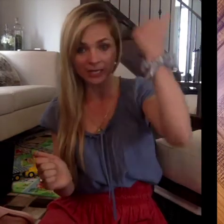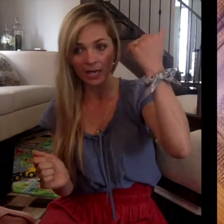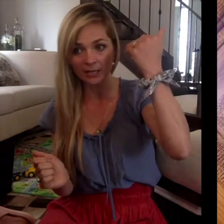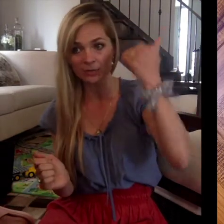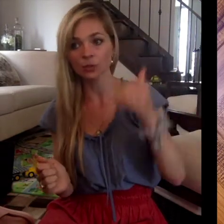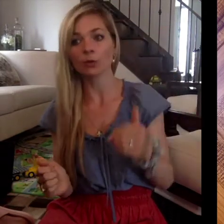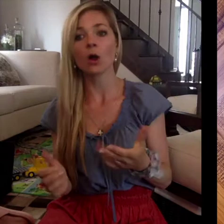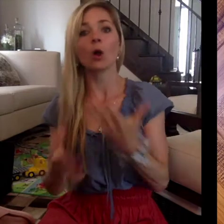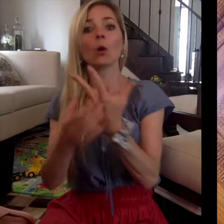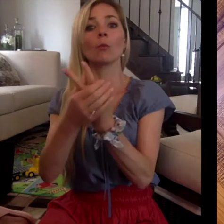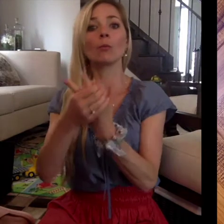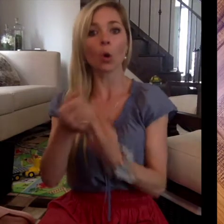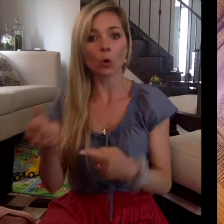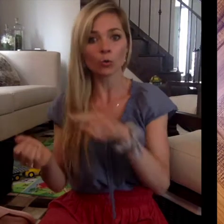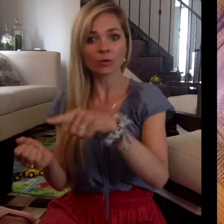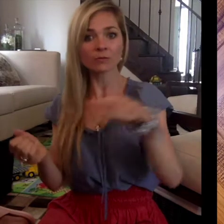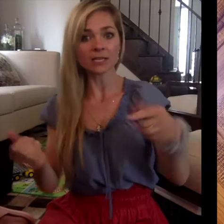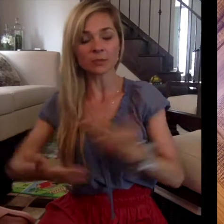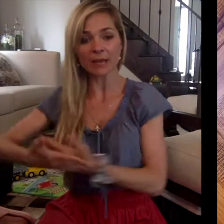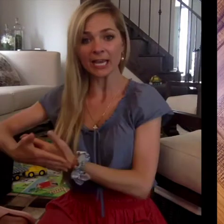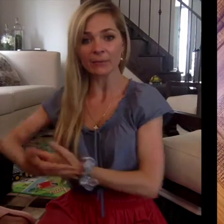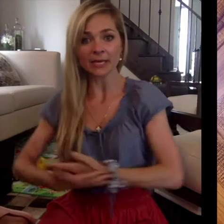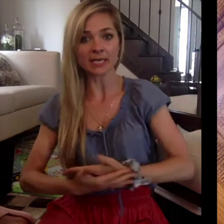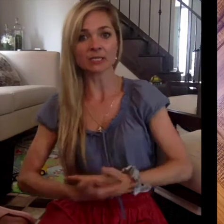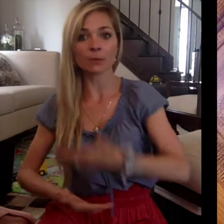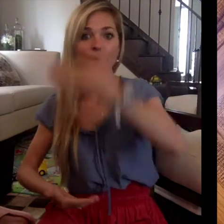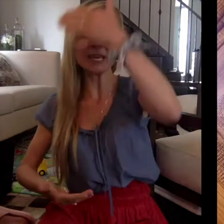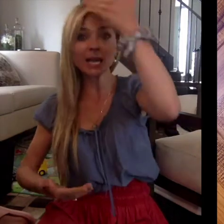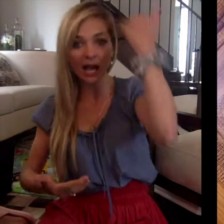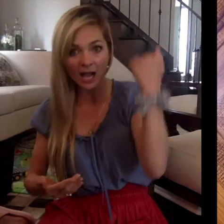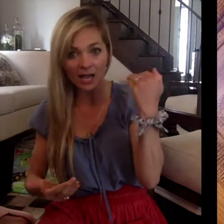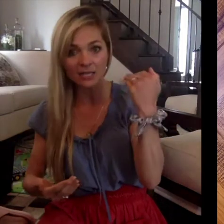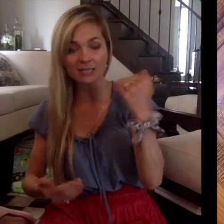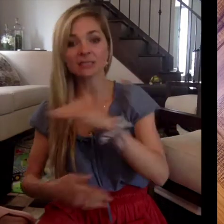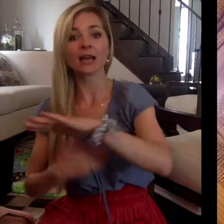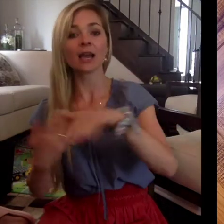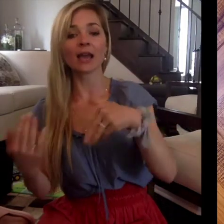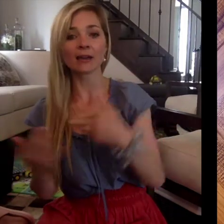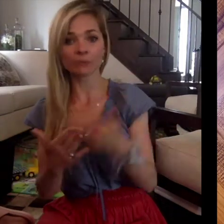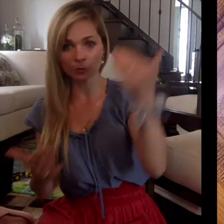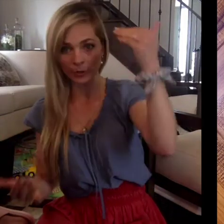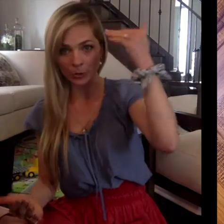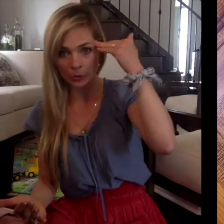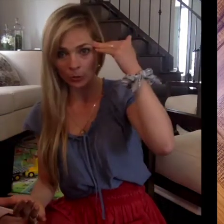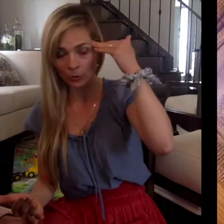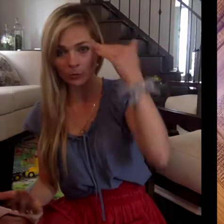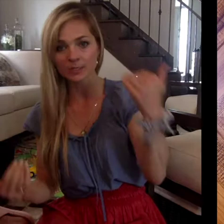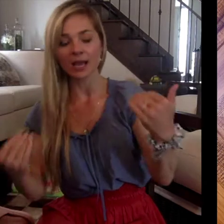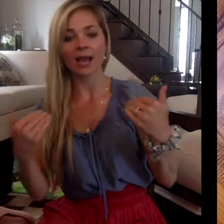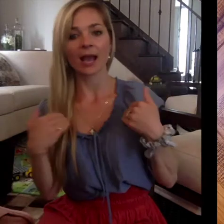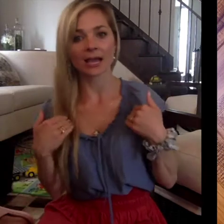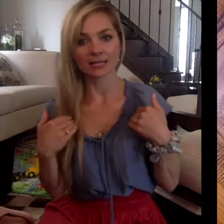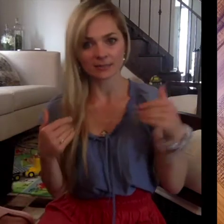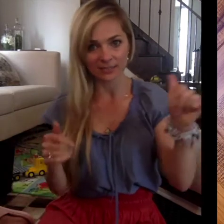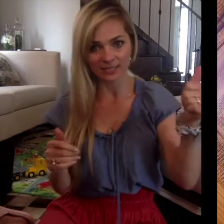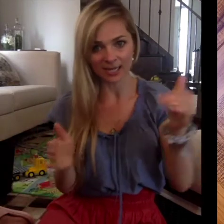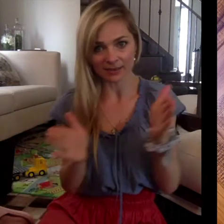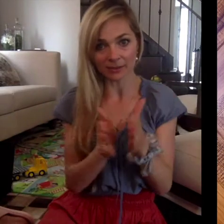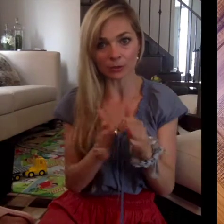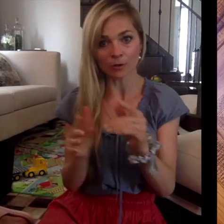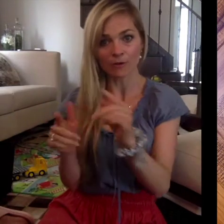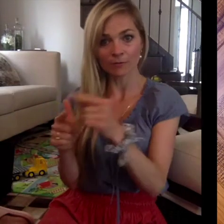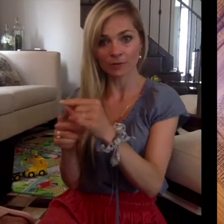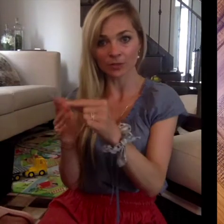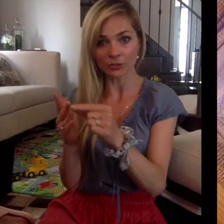to because. So both of these babies, because everyone knows, has